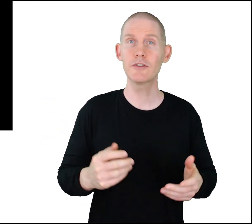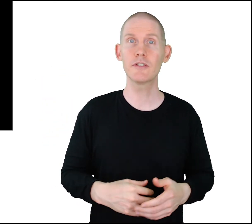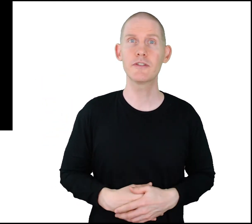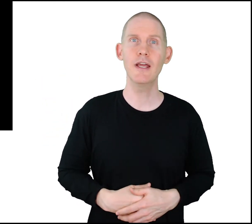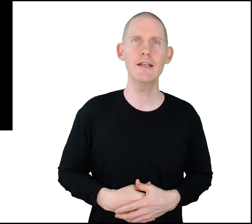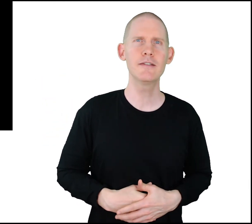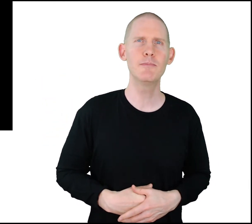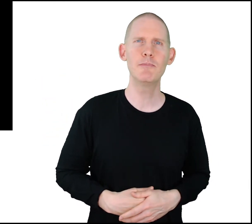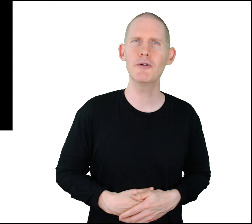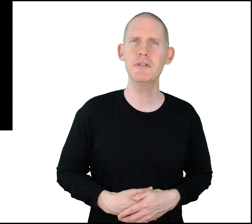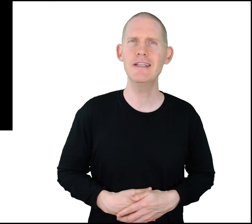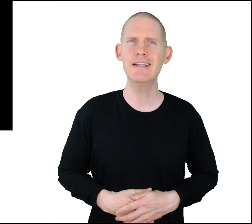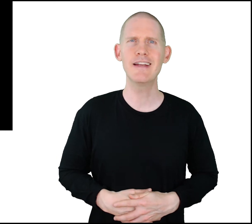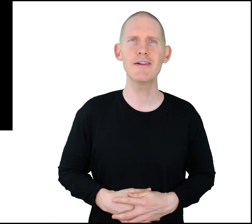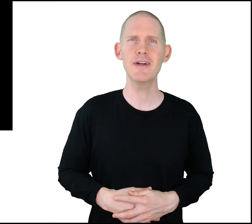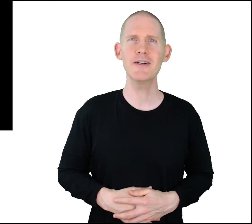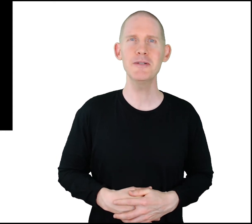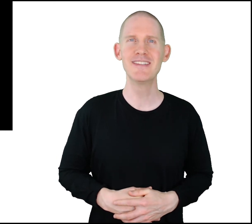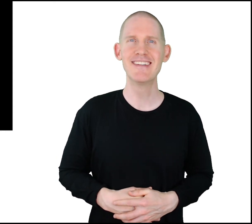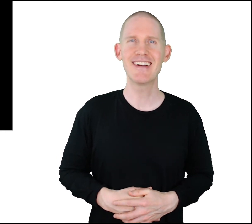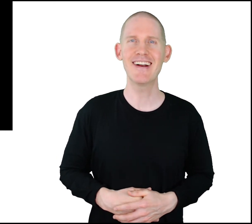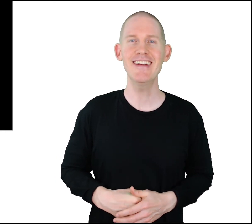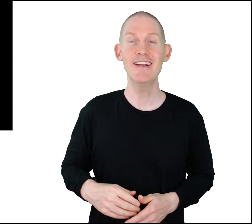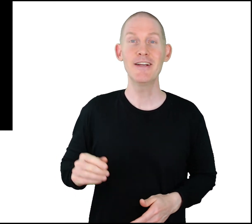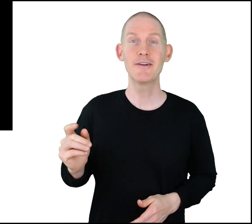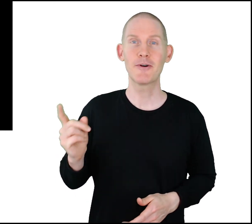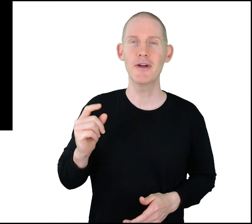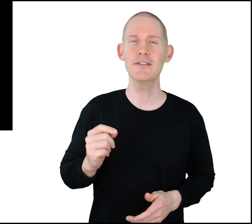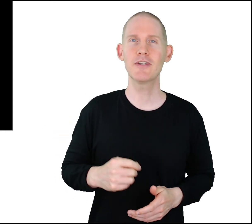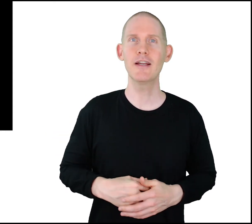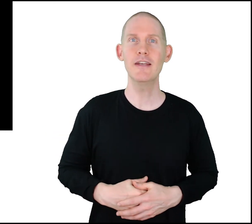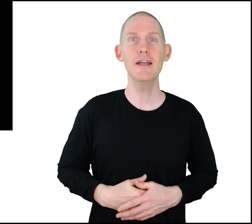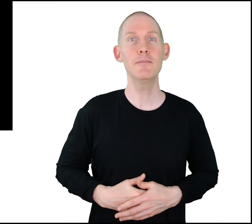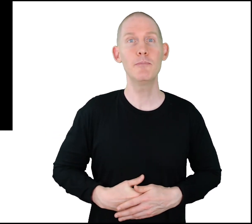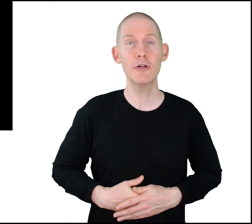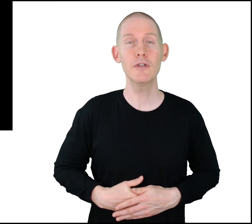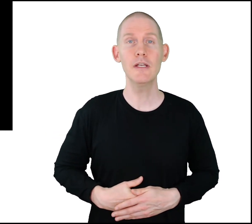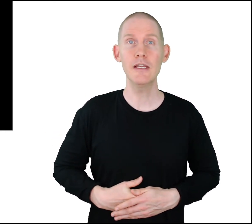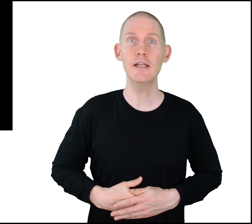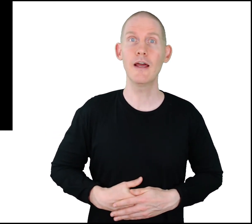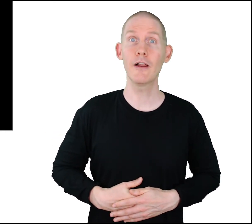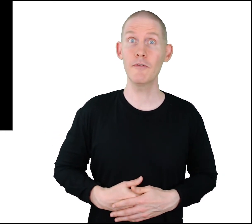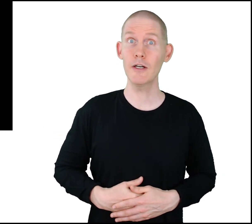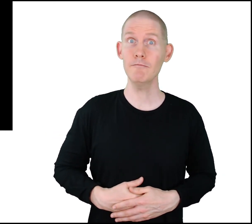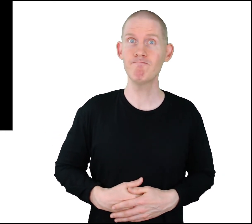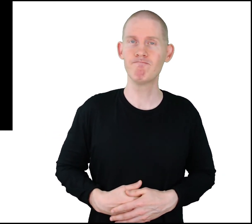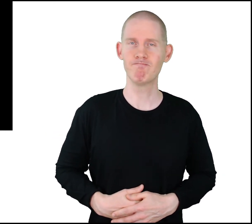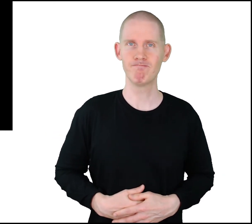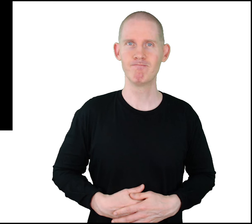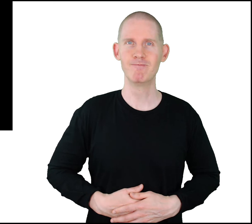does Ned's building need an elevator? All right, go ahead, sign Ned building need elevator.